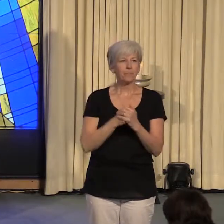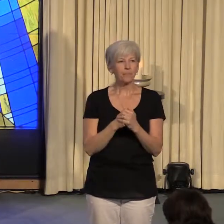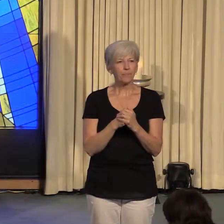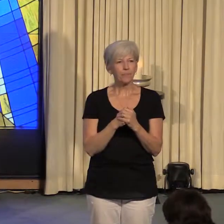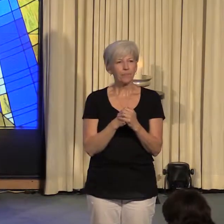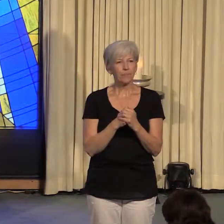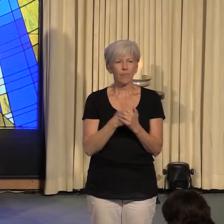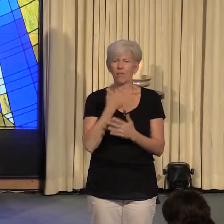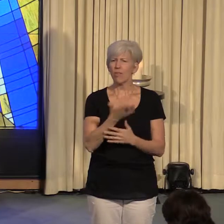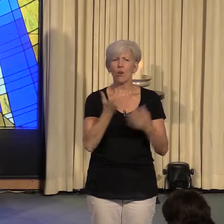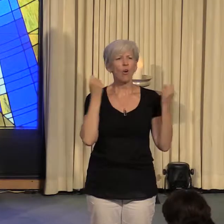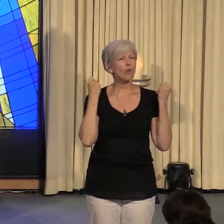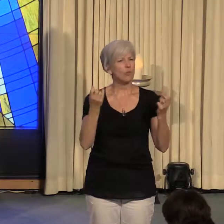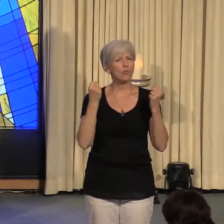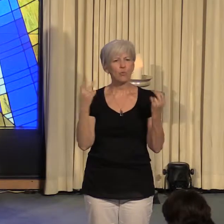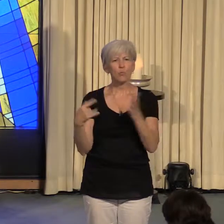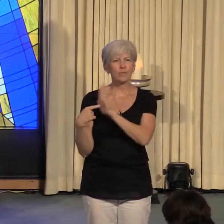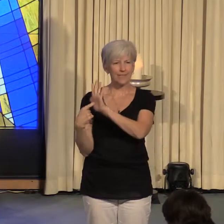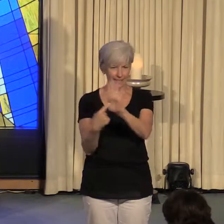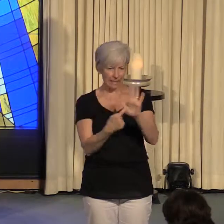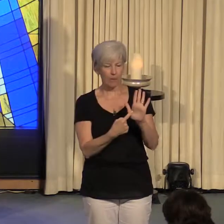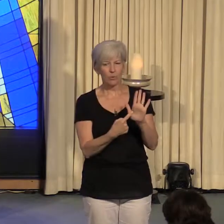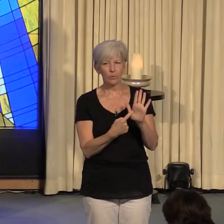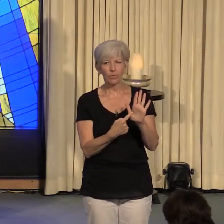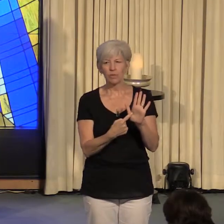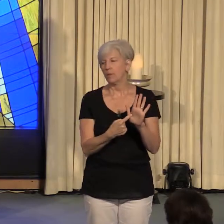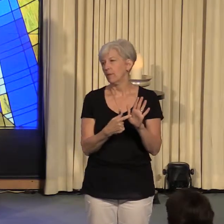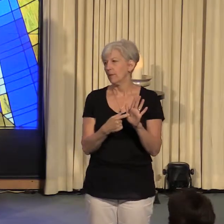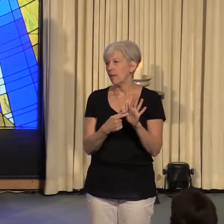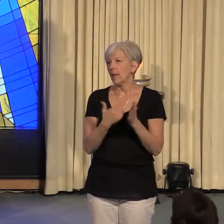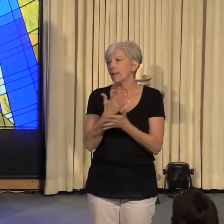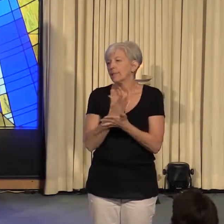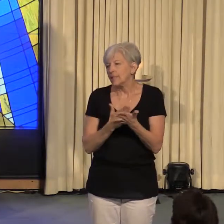there are numerous examples that he cites here. Now, some of them,